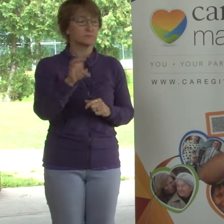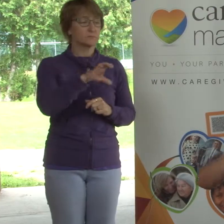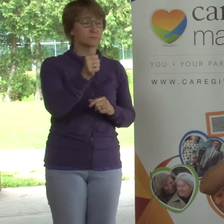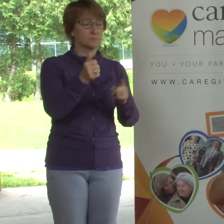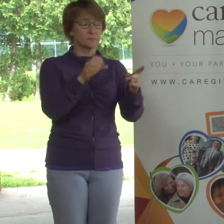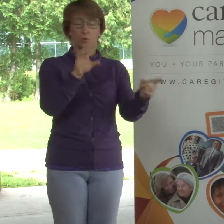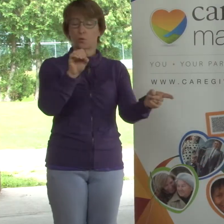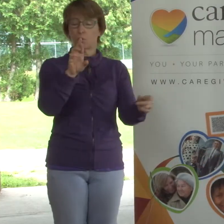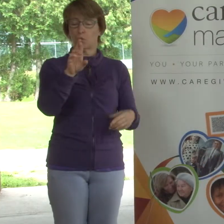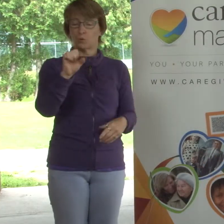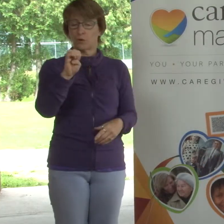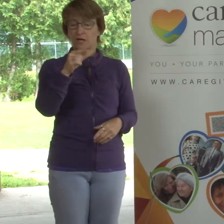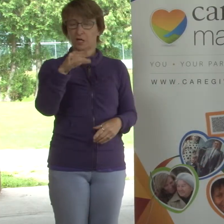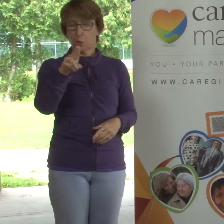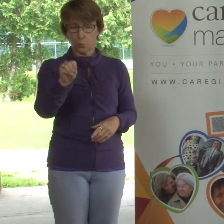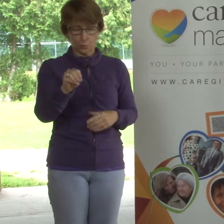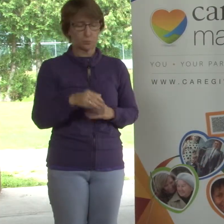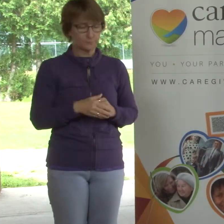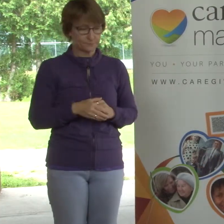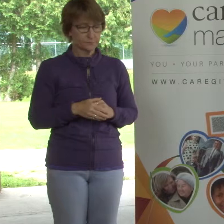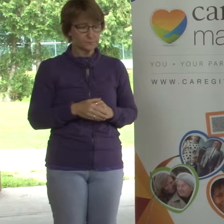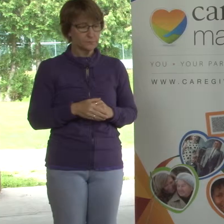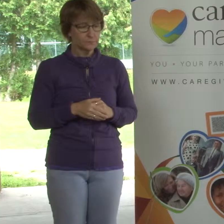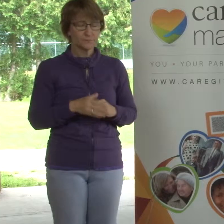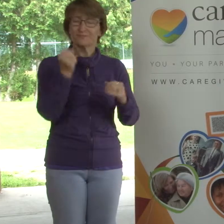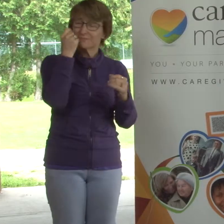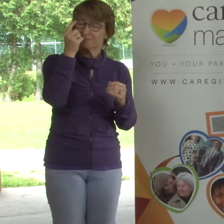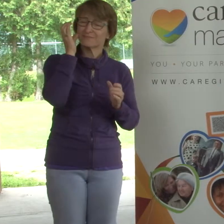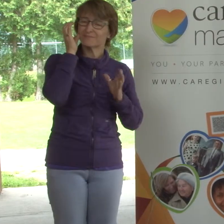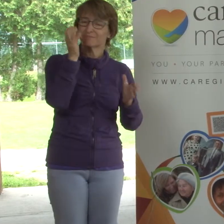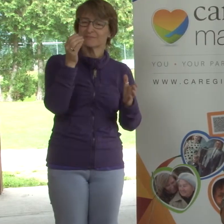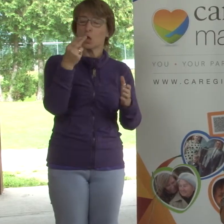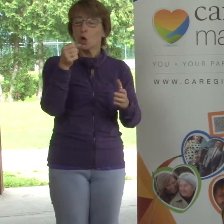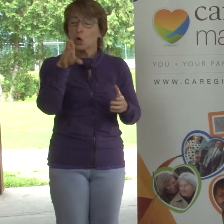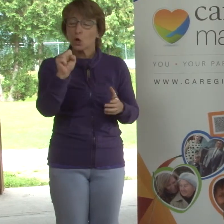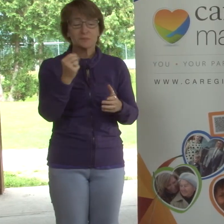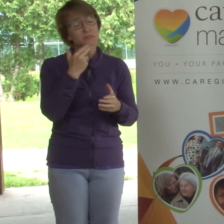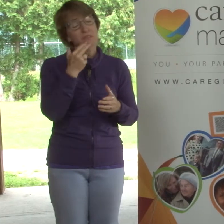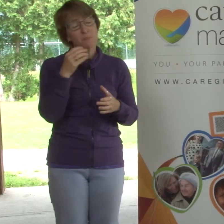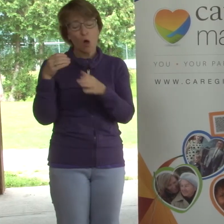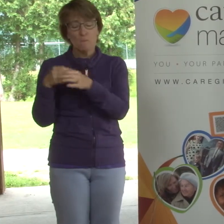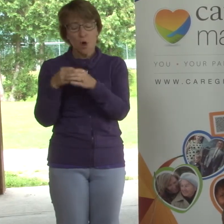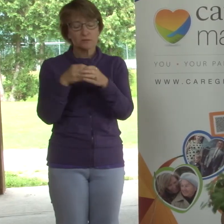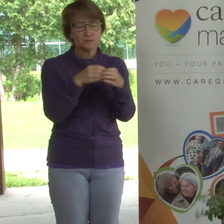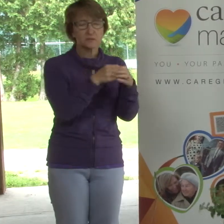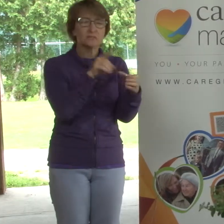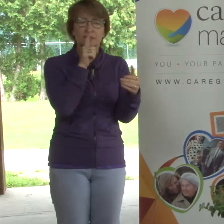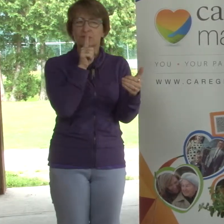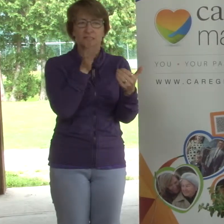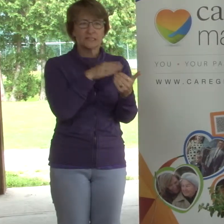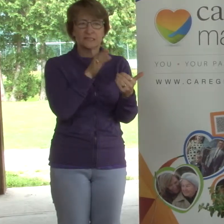this oregano. So you get the concept of having herbs in a small pot, very easy to